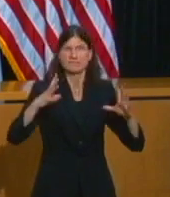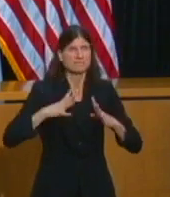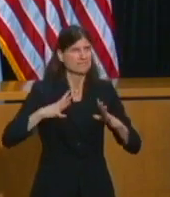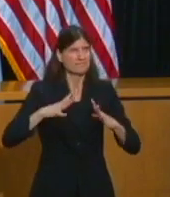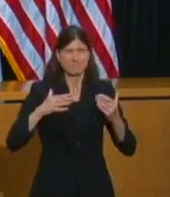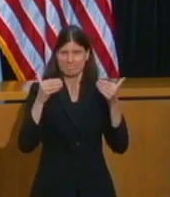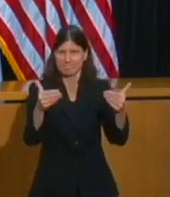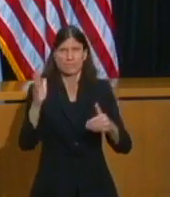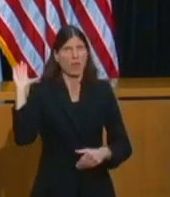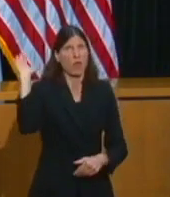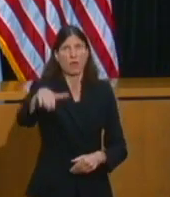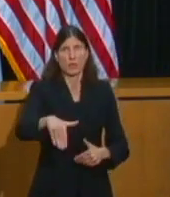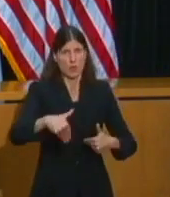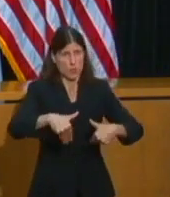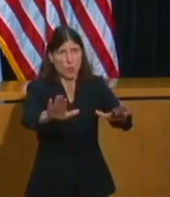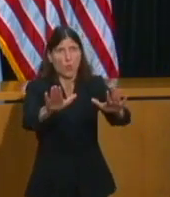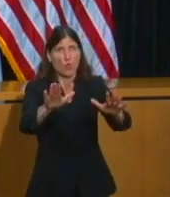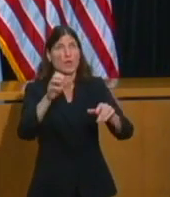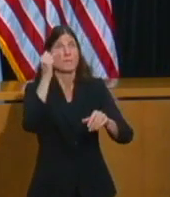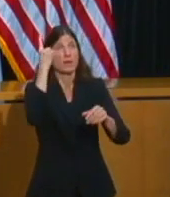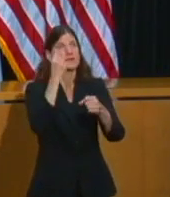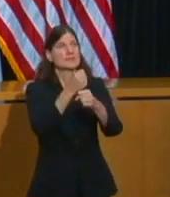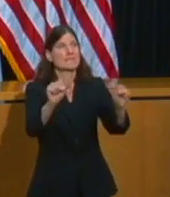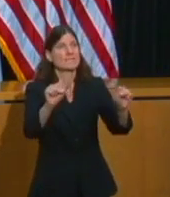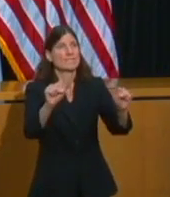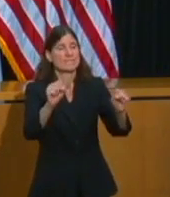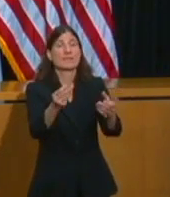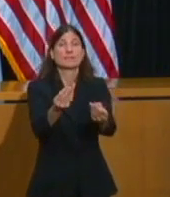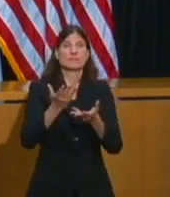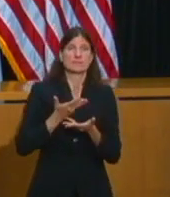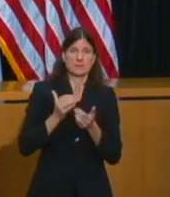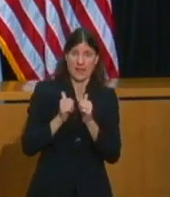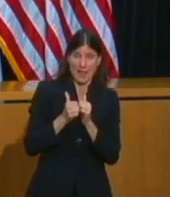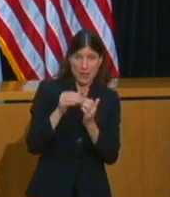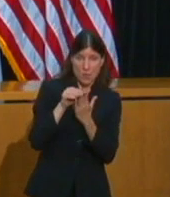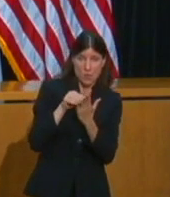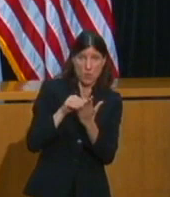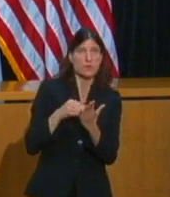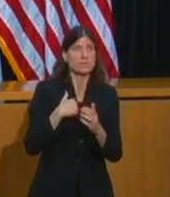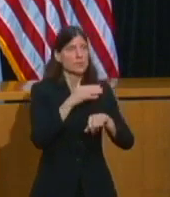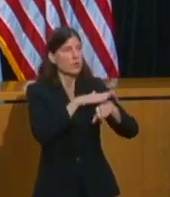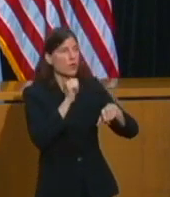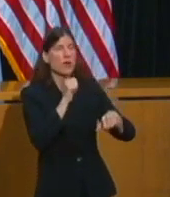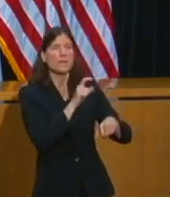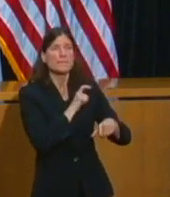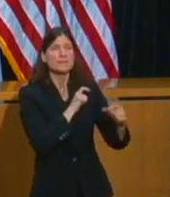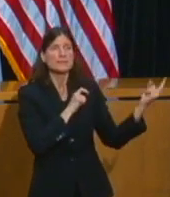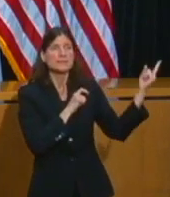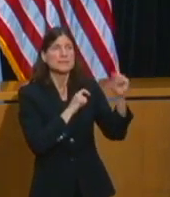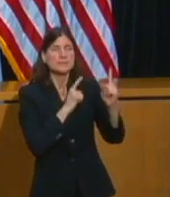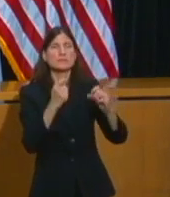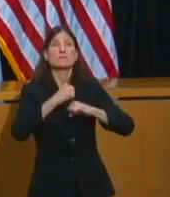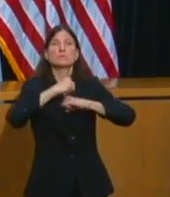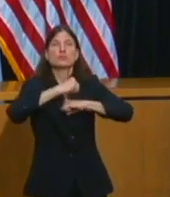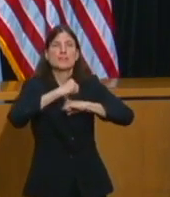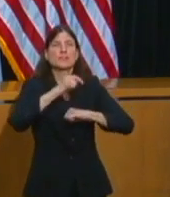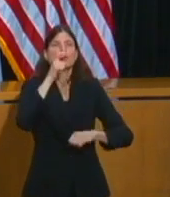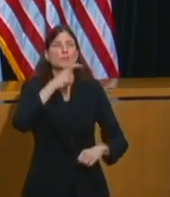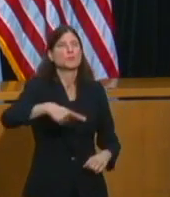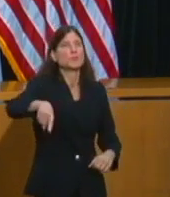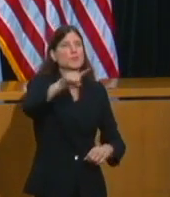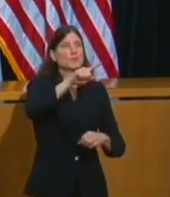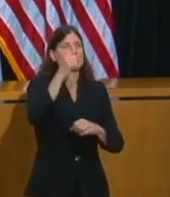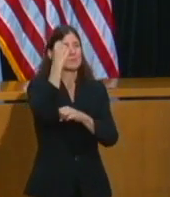think anybody who's watched these events or witnessed them appreciates the fact that the vast majority, and I mean like the